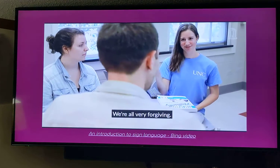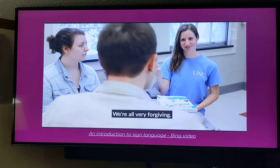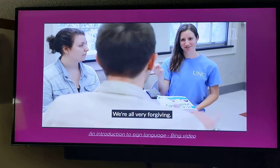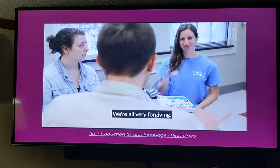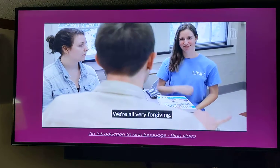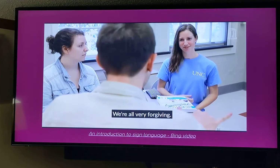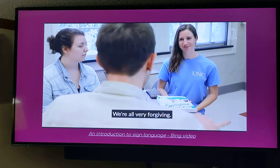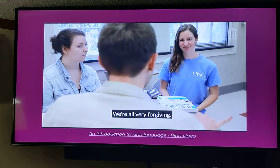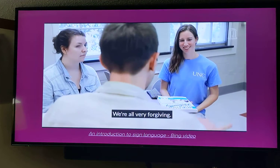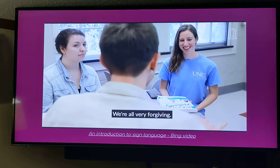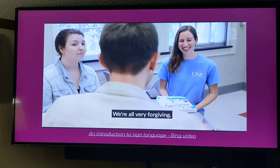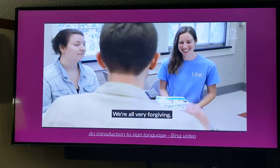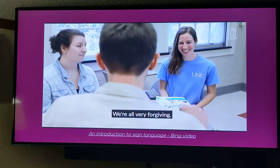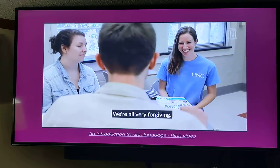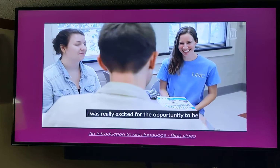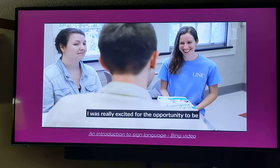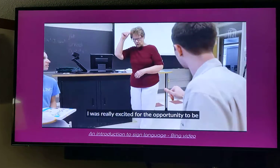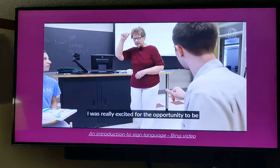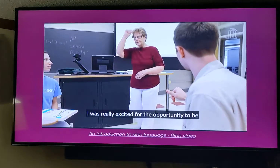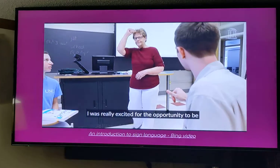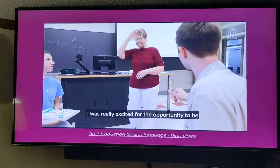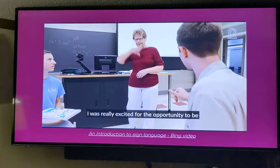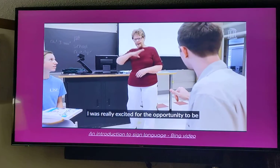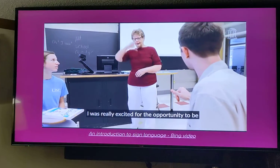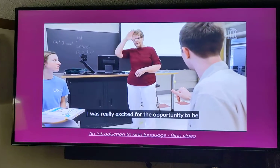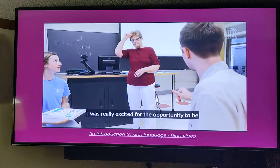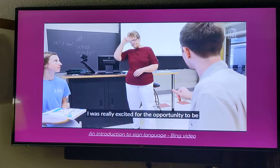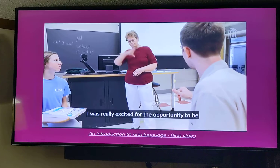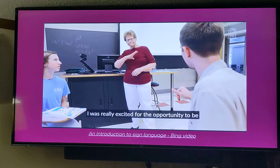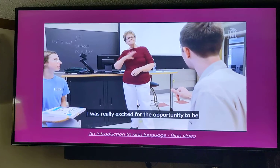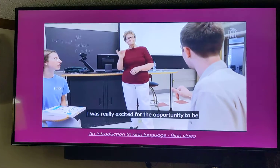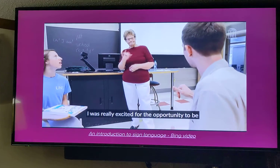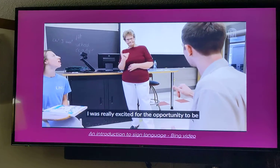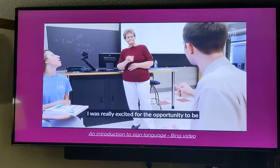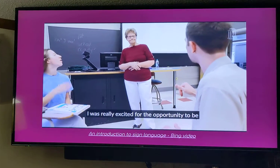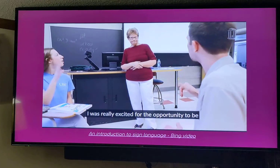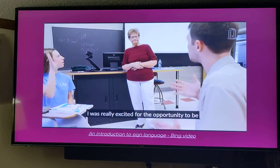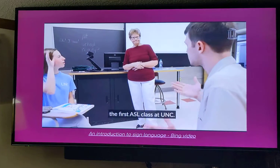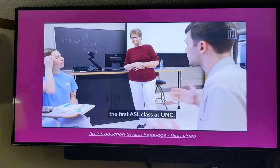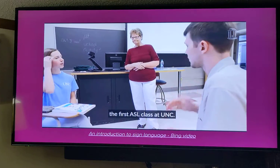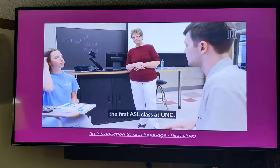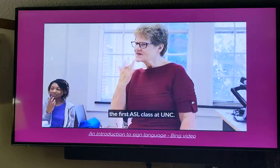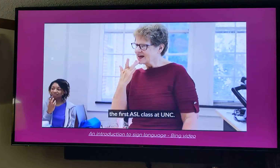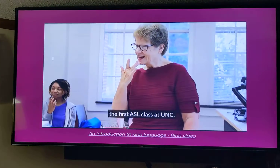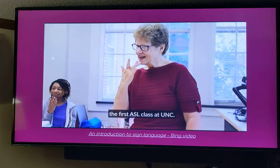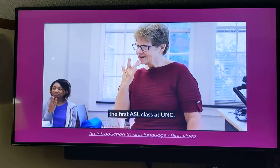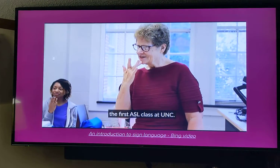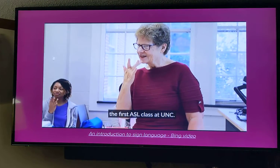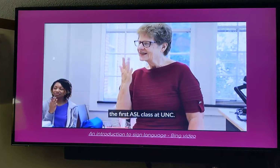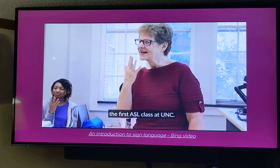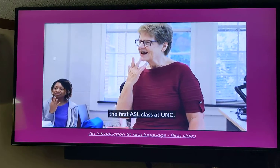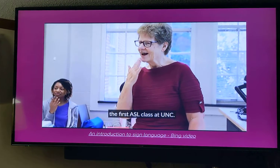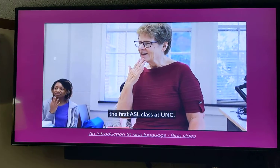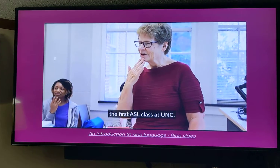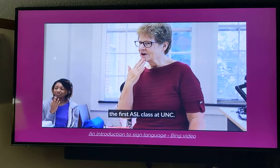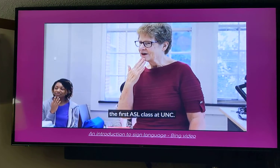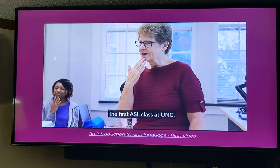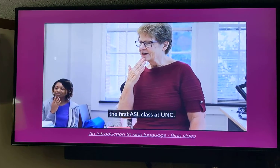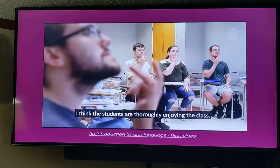very forgiving. I was really excited the opportunity to be the first ASL class at UNC. I think the